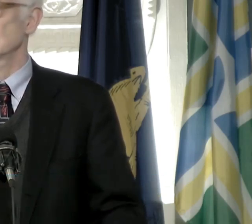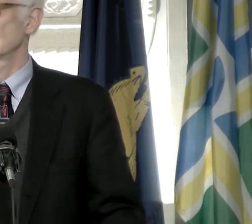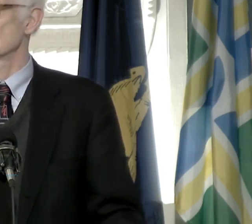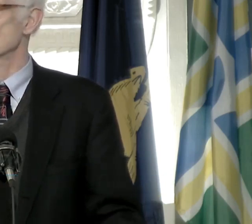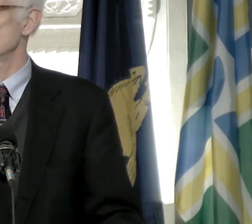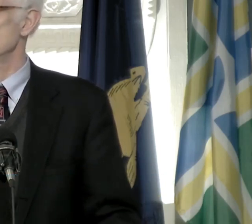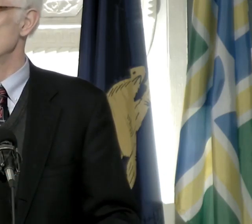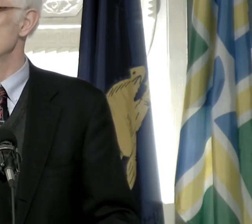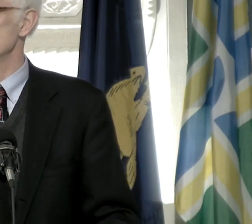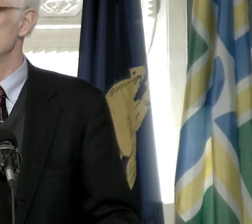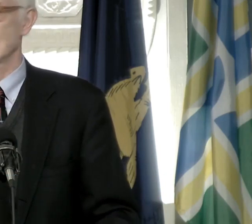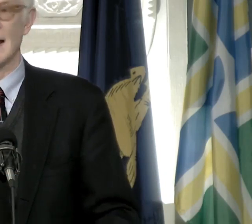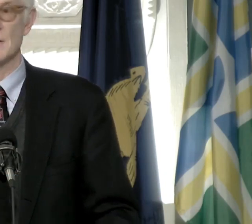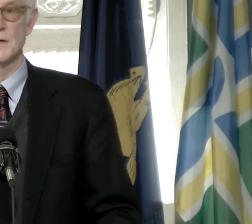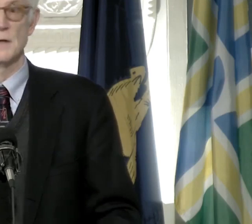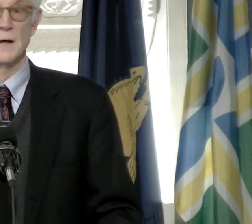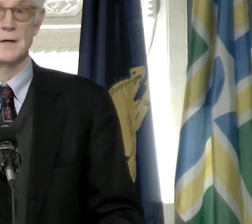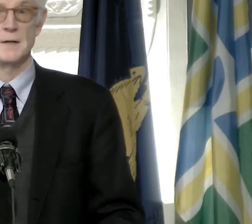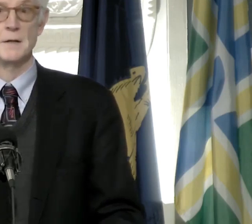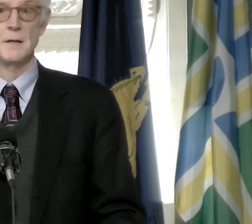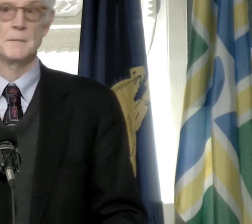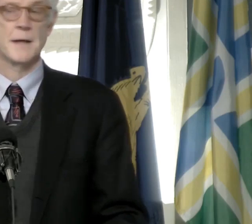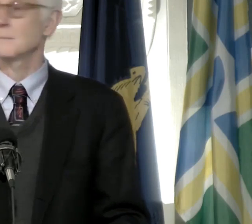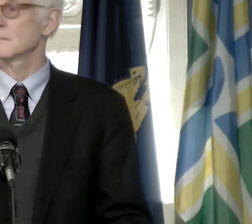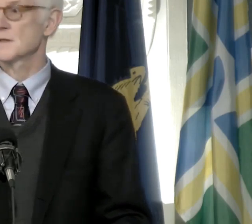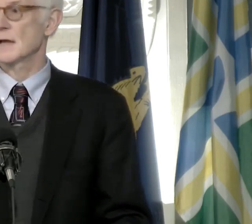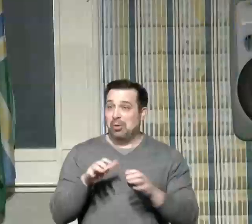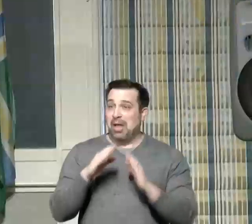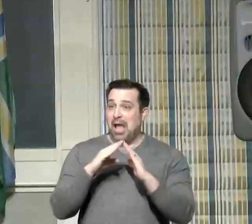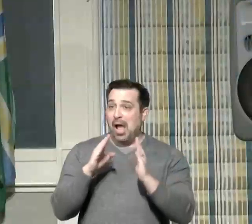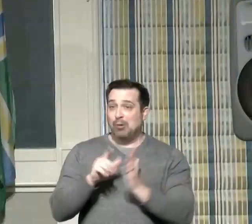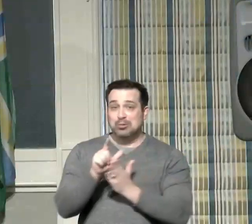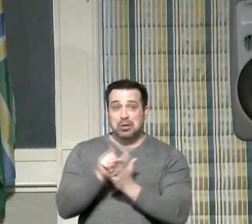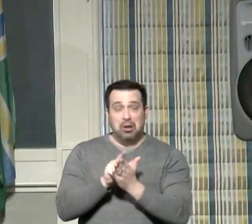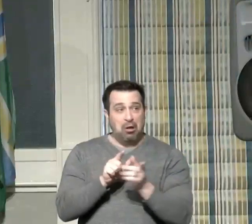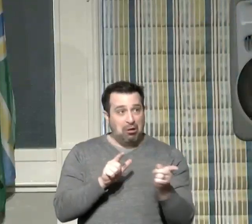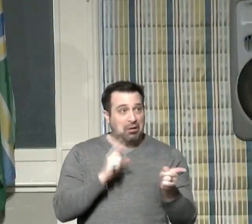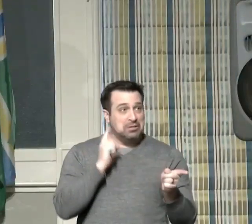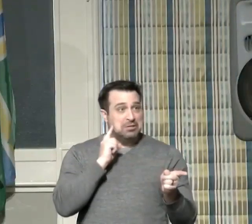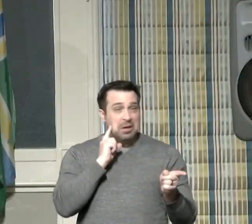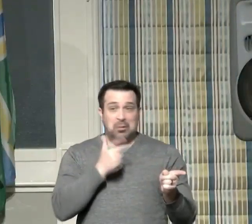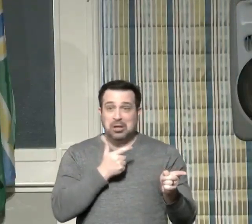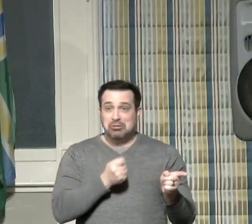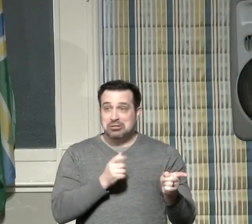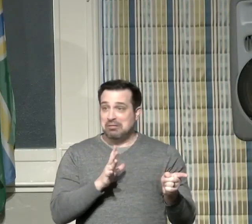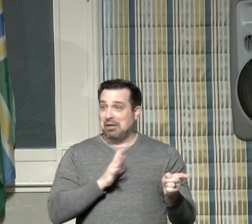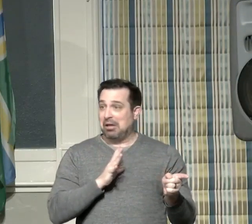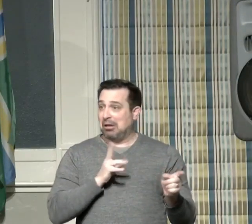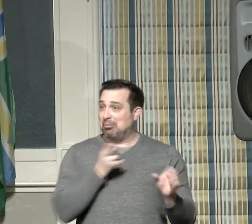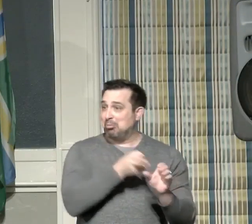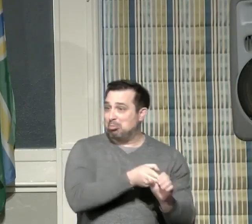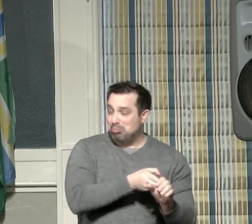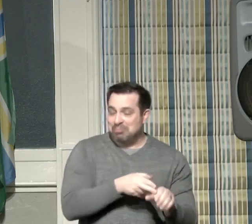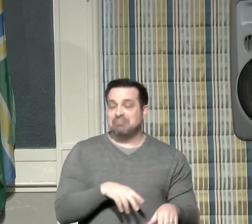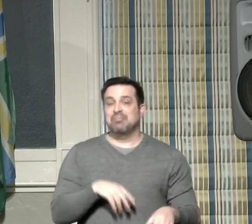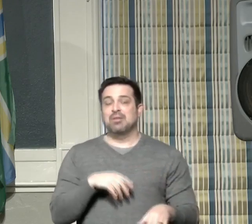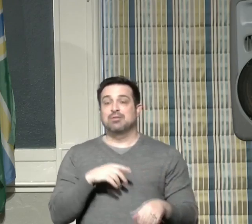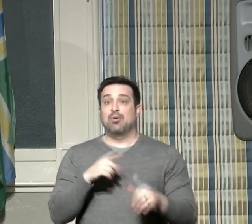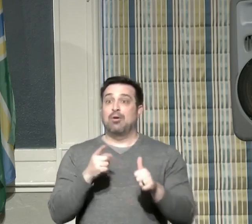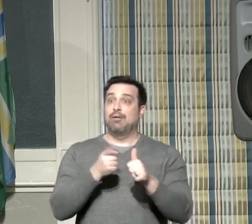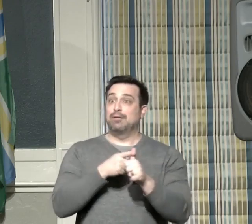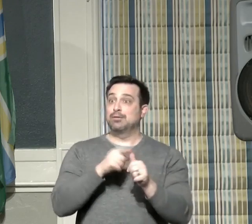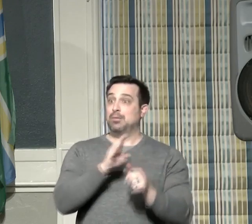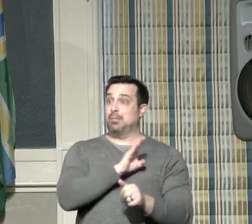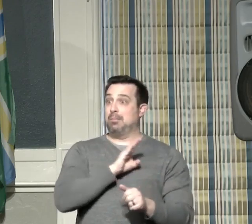don't have anything else to do. I'm just doing housing law here. That sounds kind of interesting. And so I showed up one day at the first